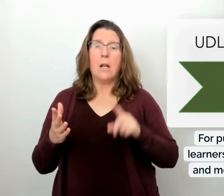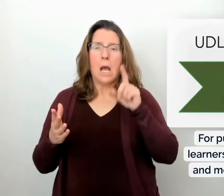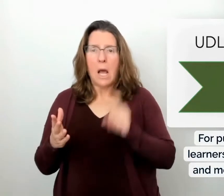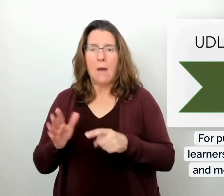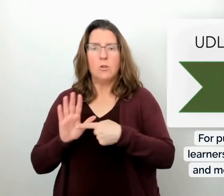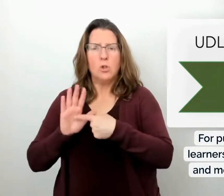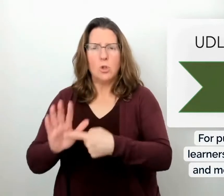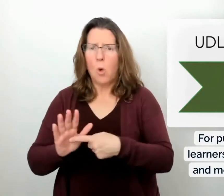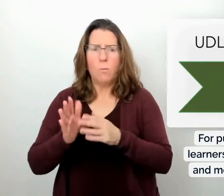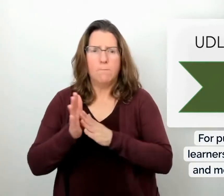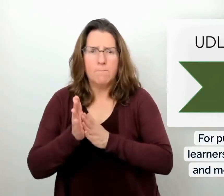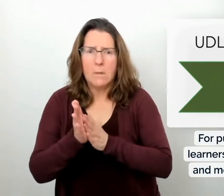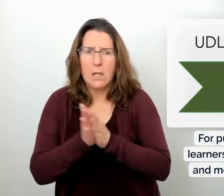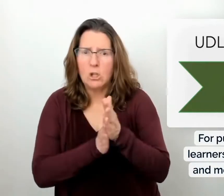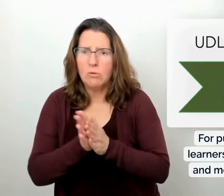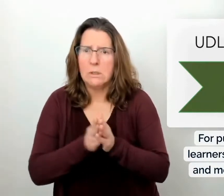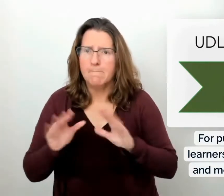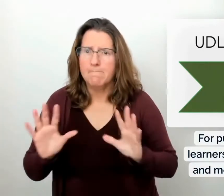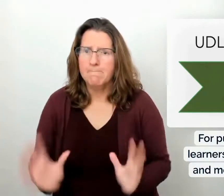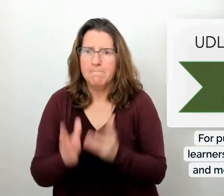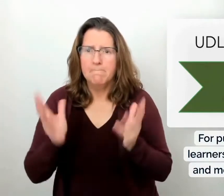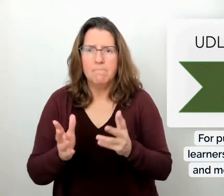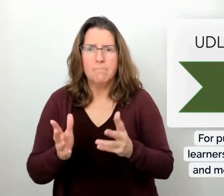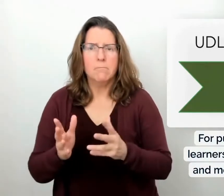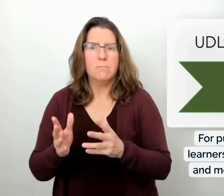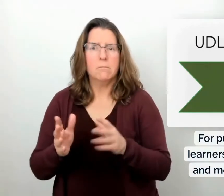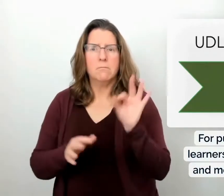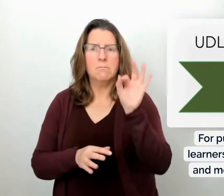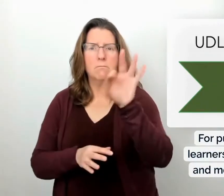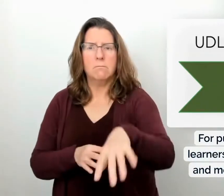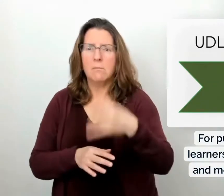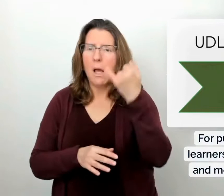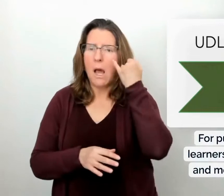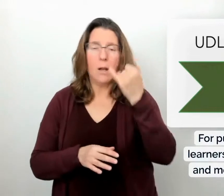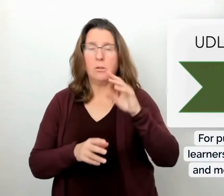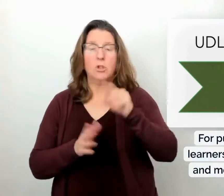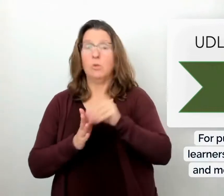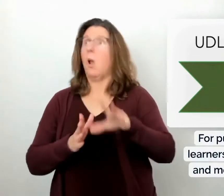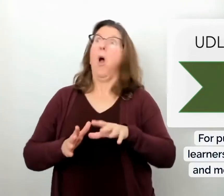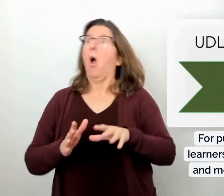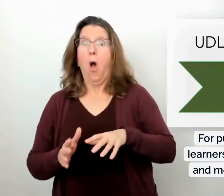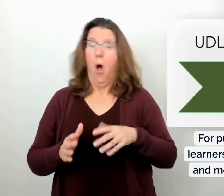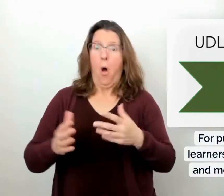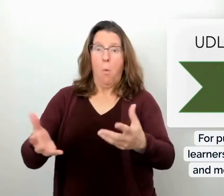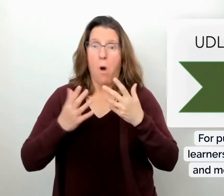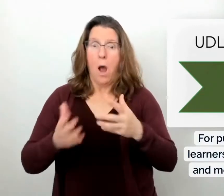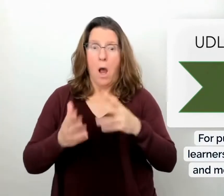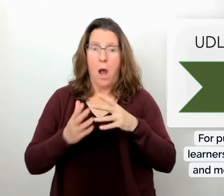In universal design, we want to try creative ideas to purposefully pique the curiosity of the students